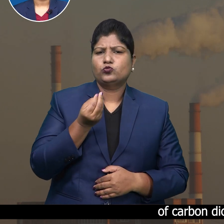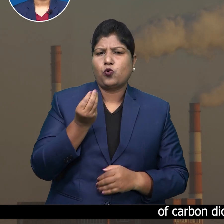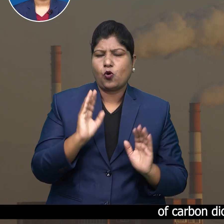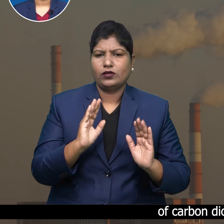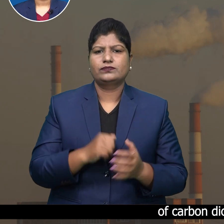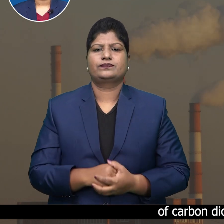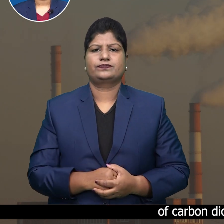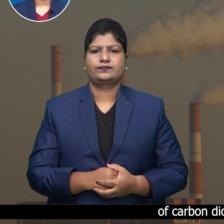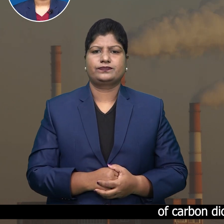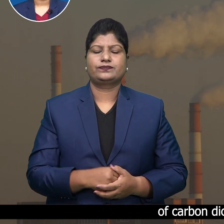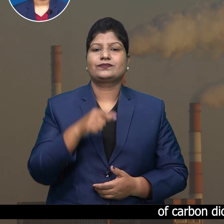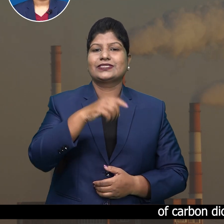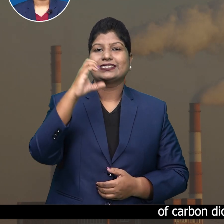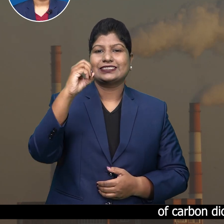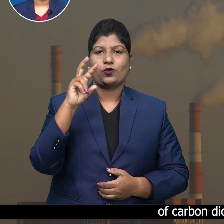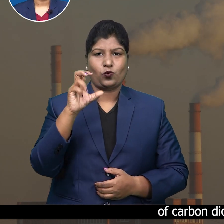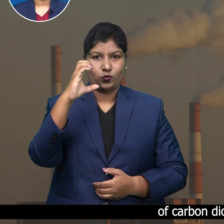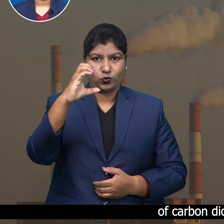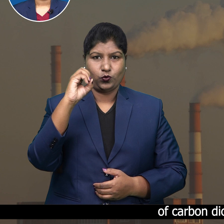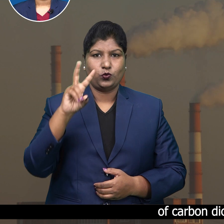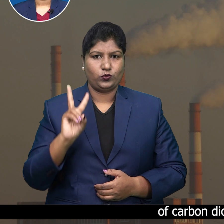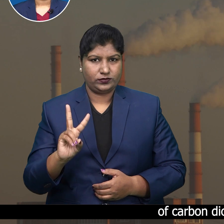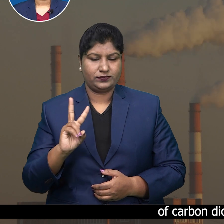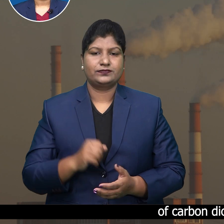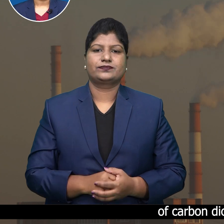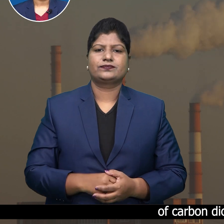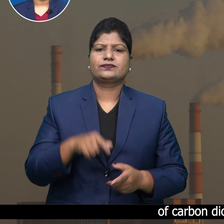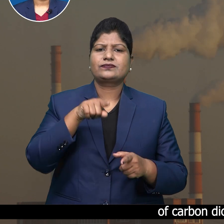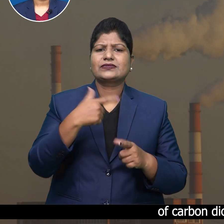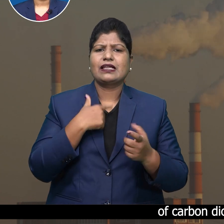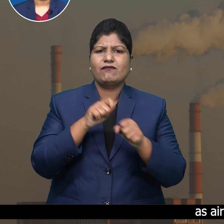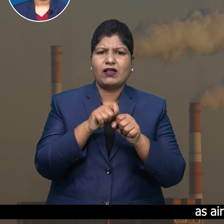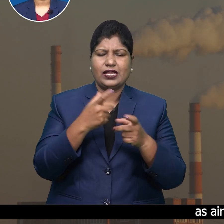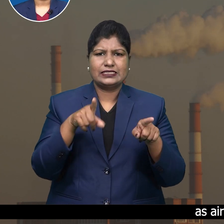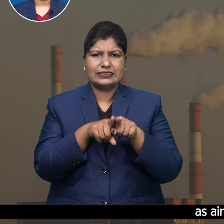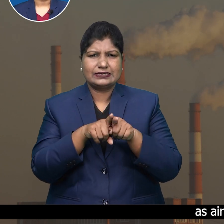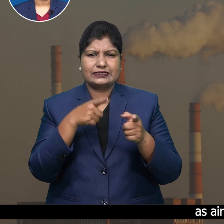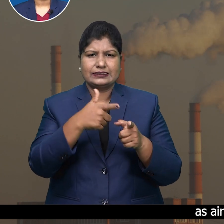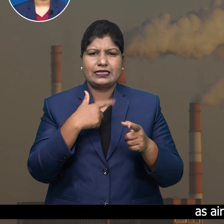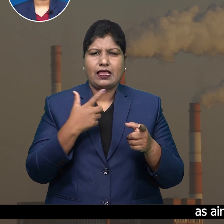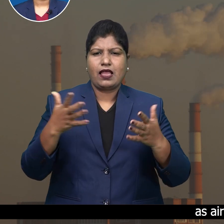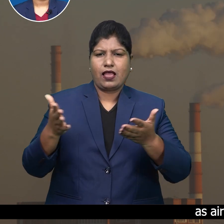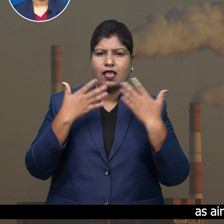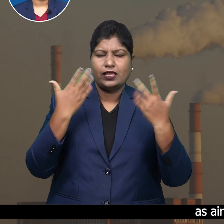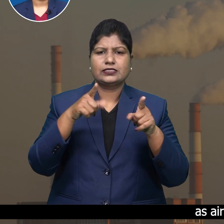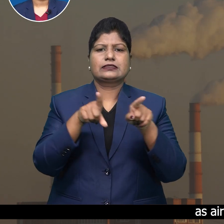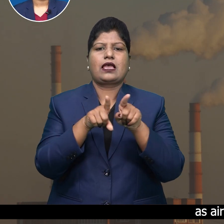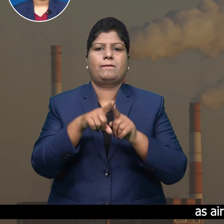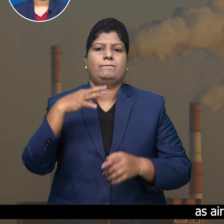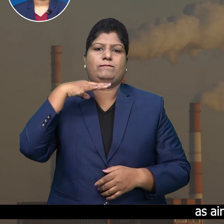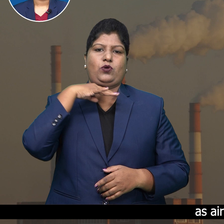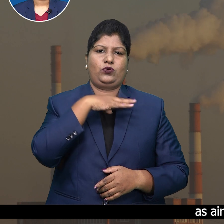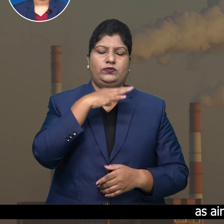of carbon dioxide that function as air pollutants.